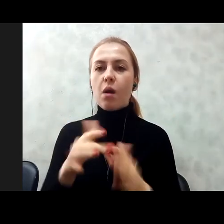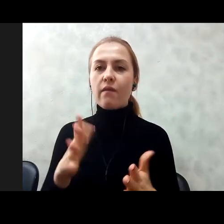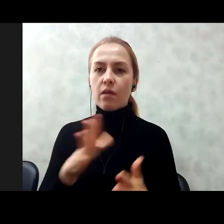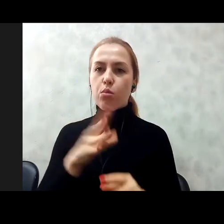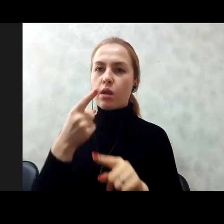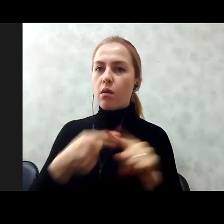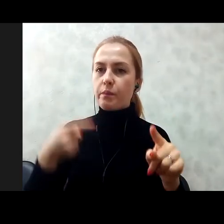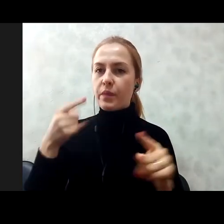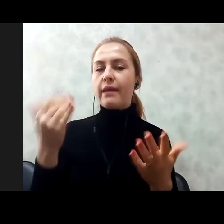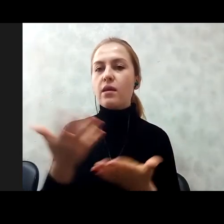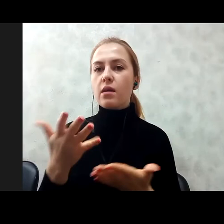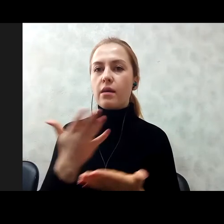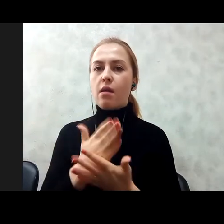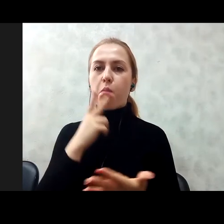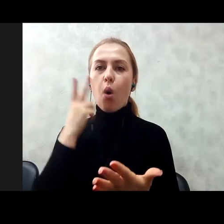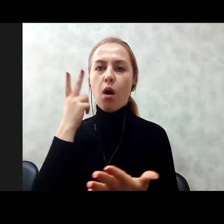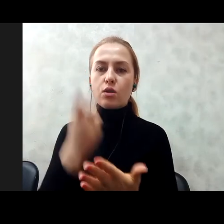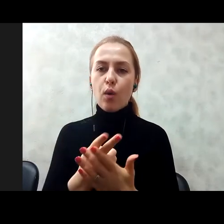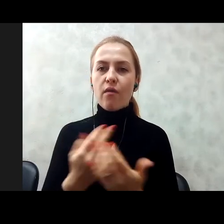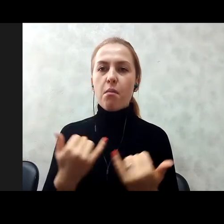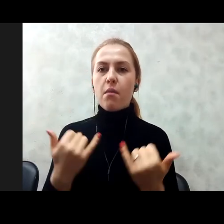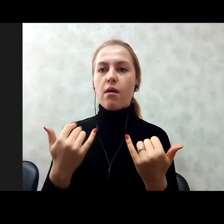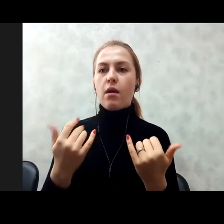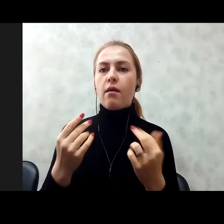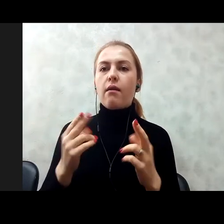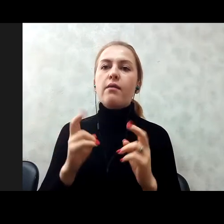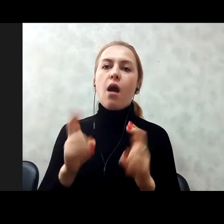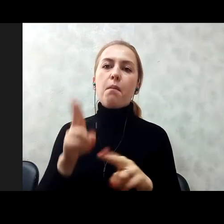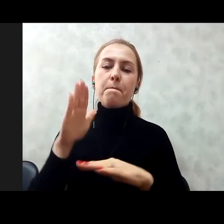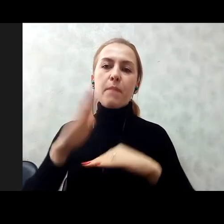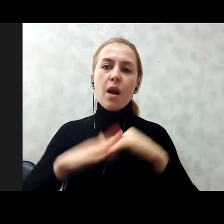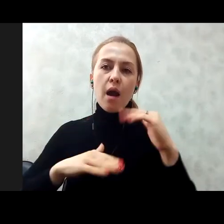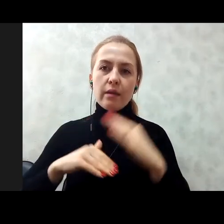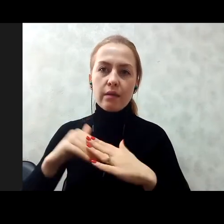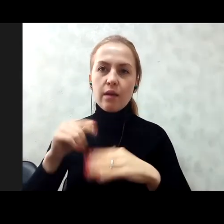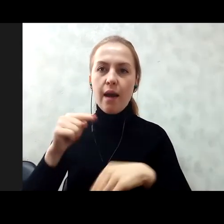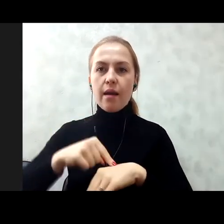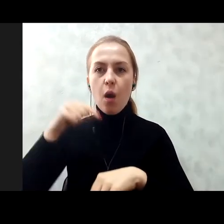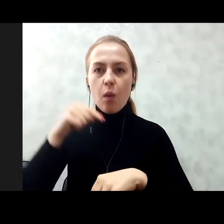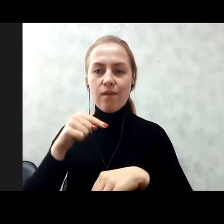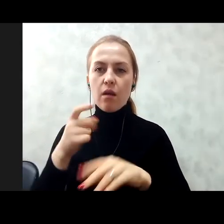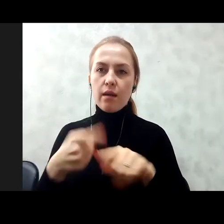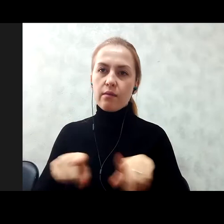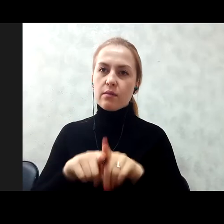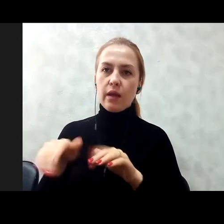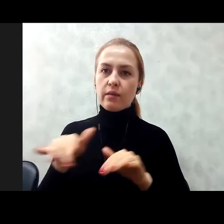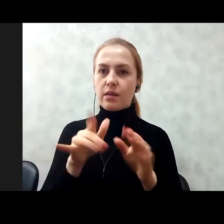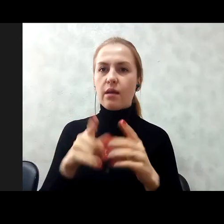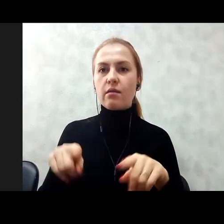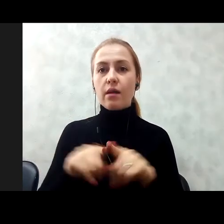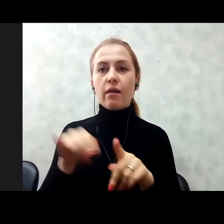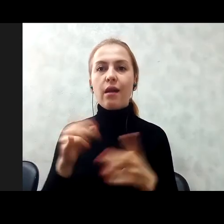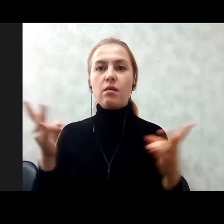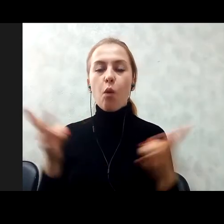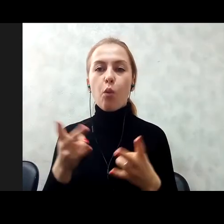more proactive and to be more diligent in scrutinizing such cases,